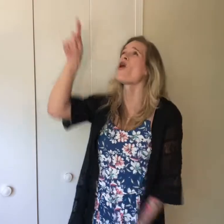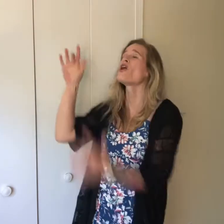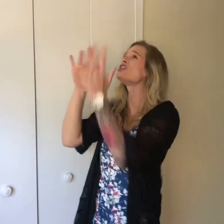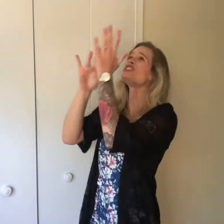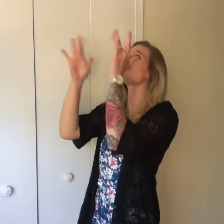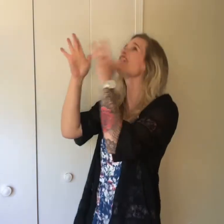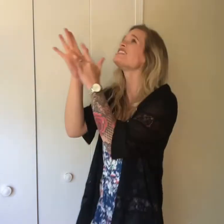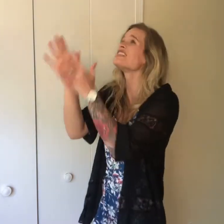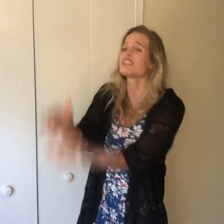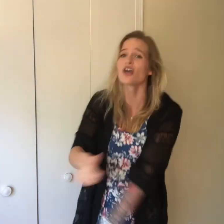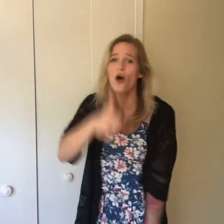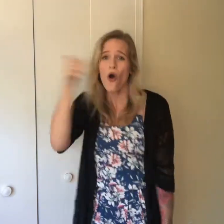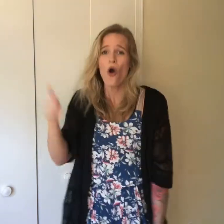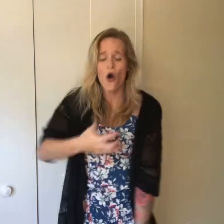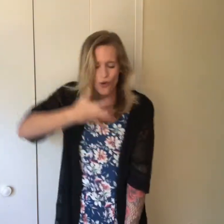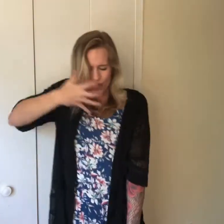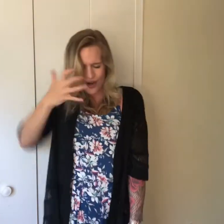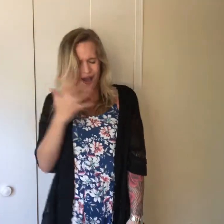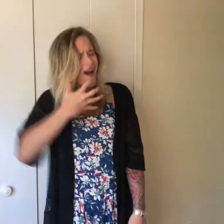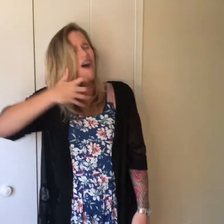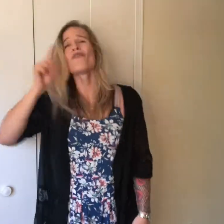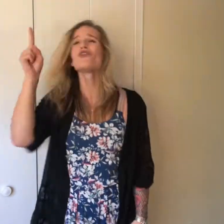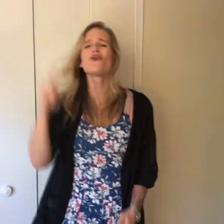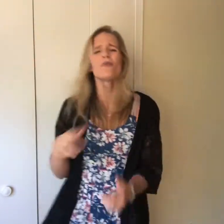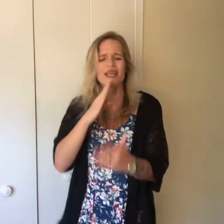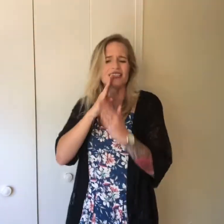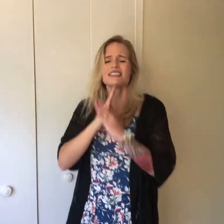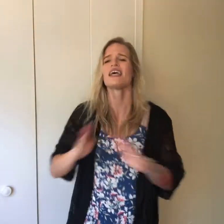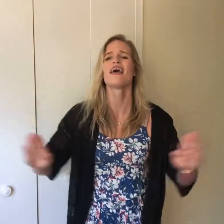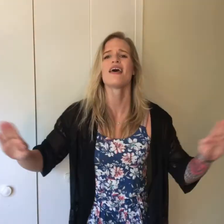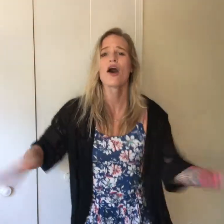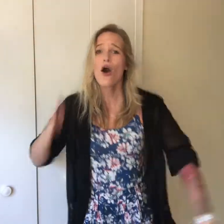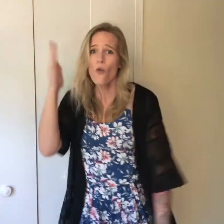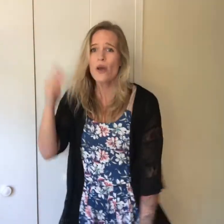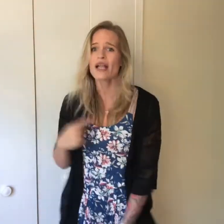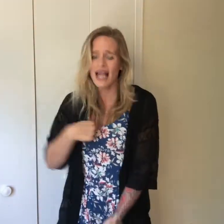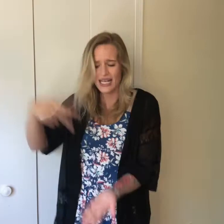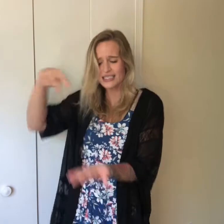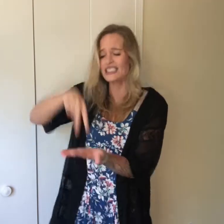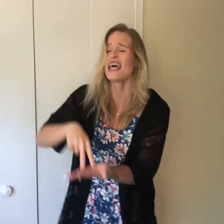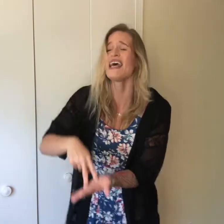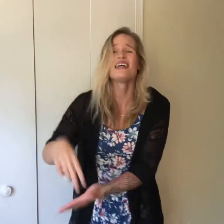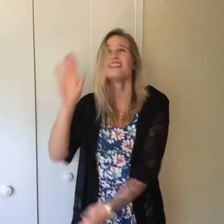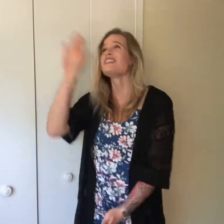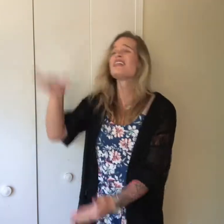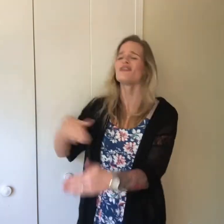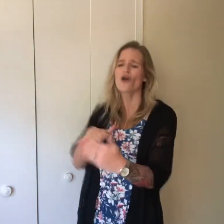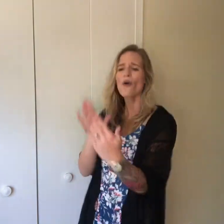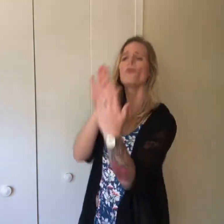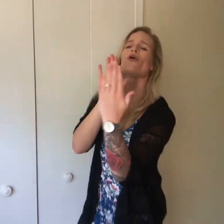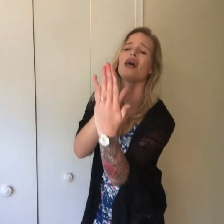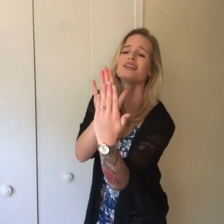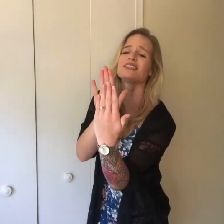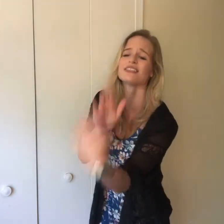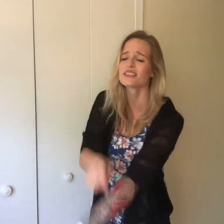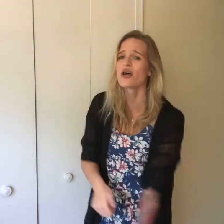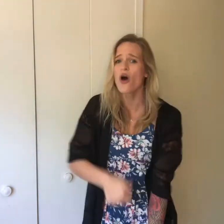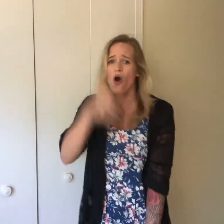you, Jesus, or in all of you be still? Will I stand in your presence, or to